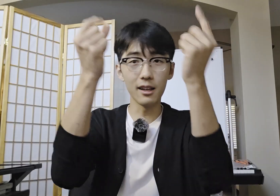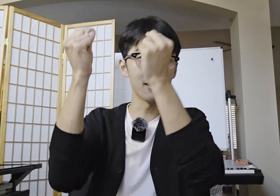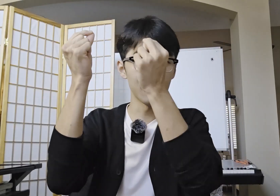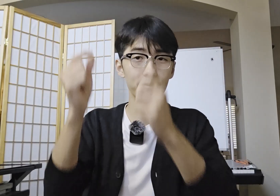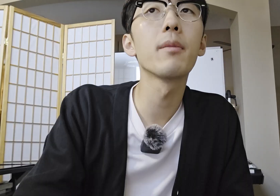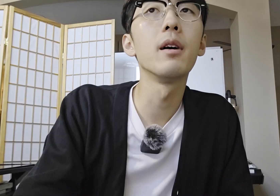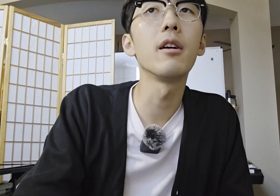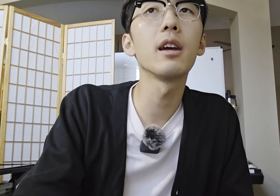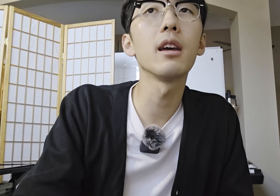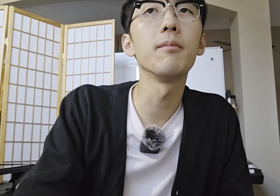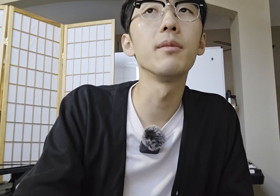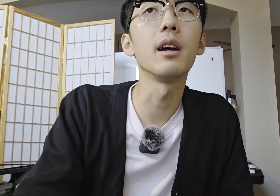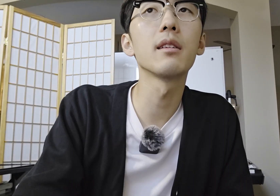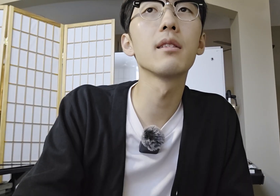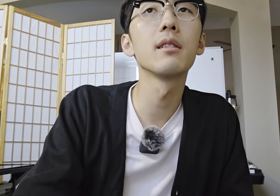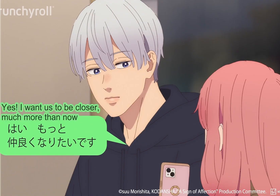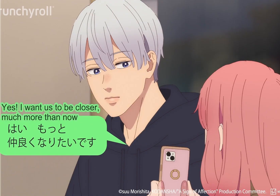daigaku. Okay, next.